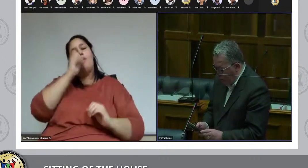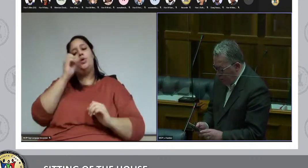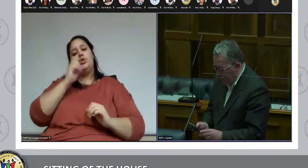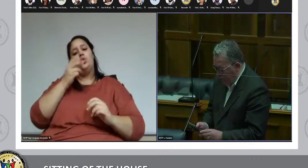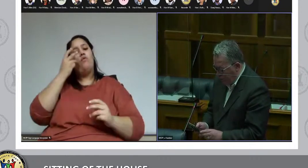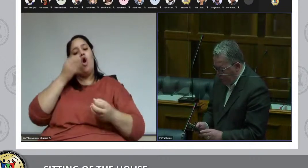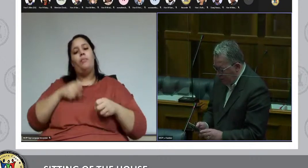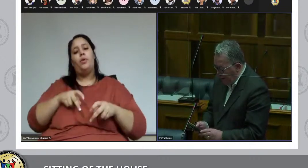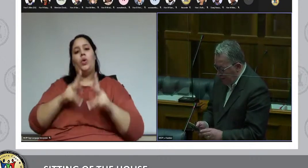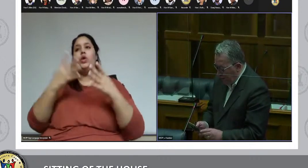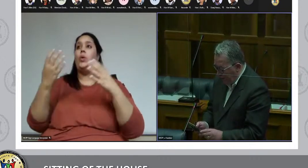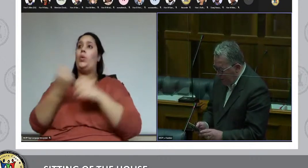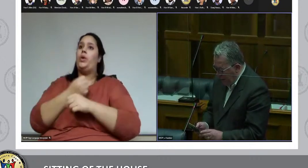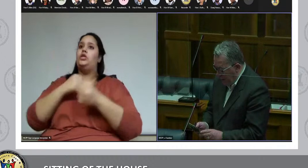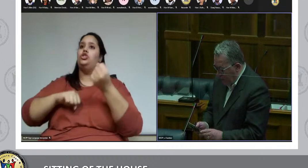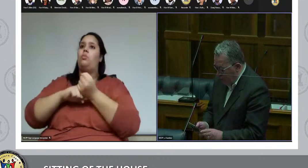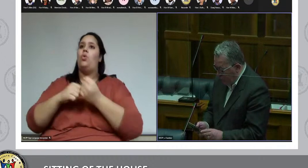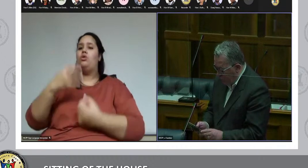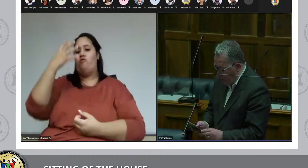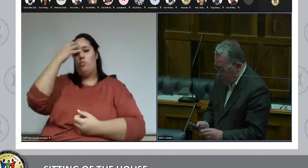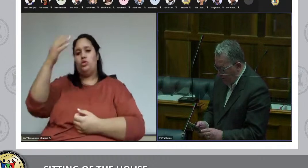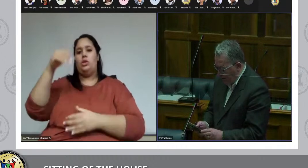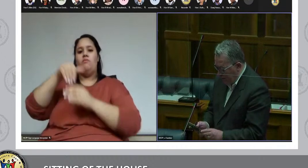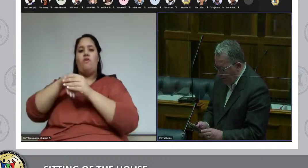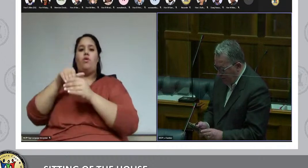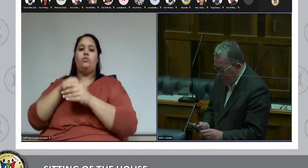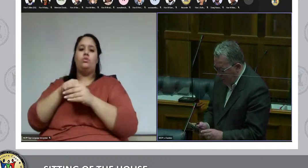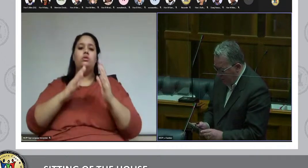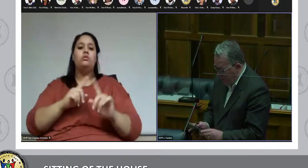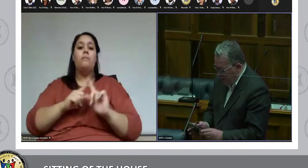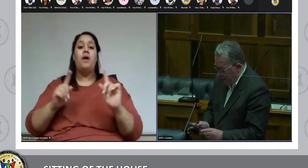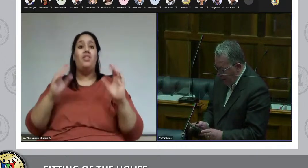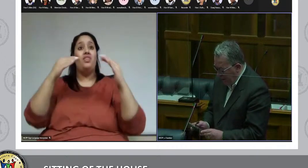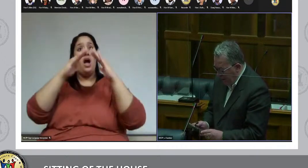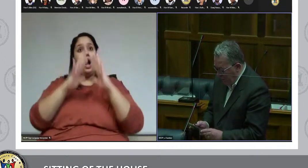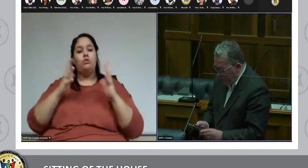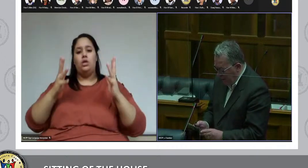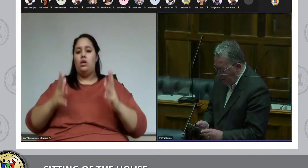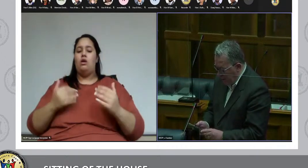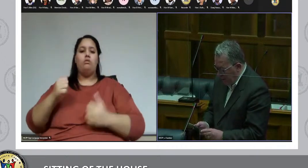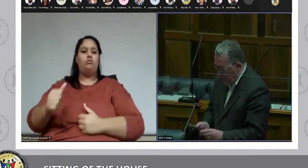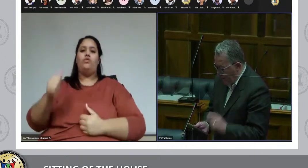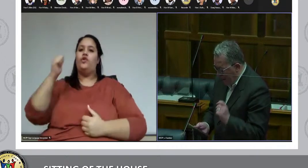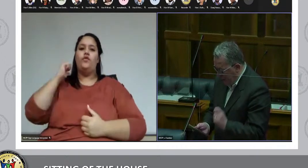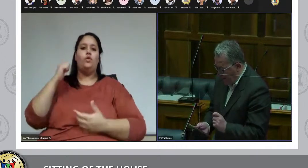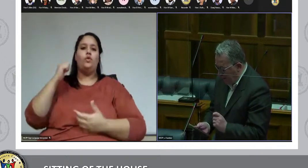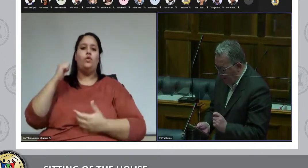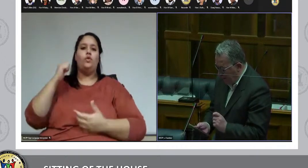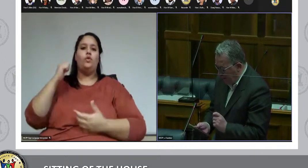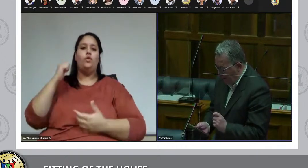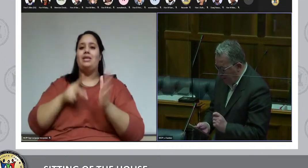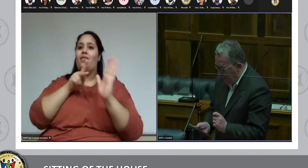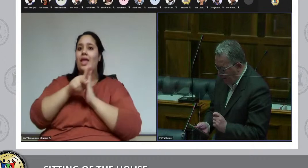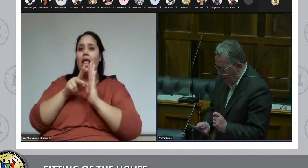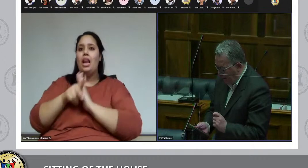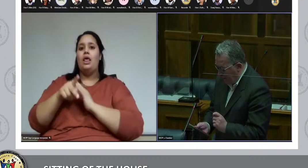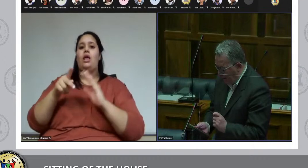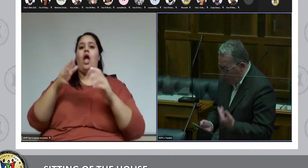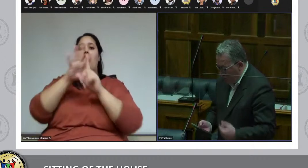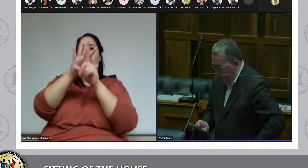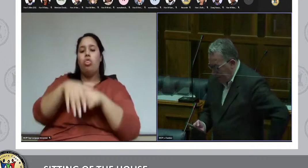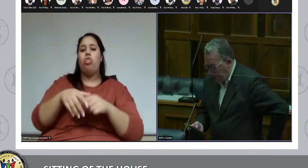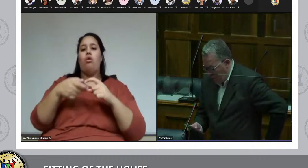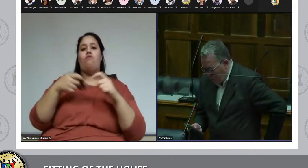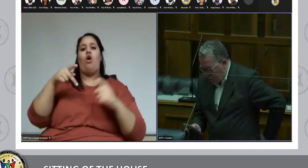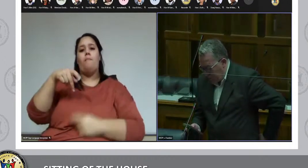support of Muslim voters. Yet this House refuses to discuss the oppression and killing of Palestinians, a matter which affects all of